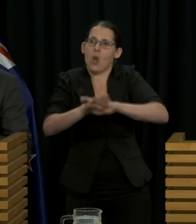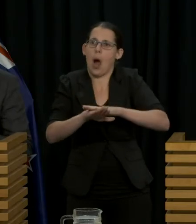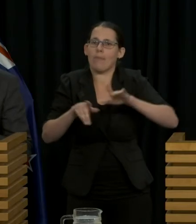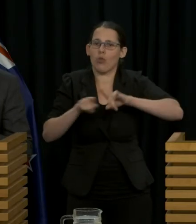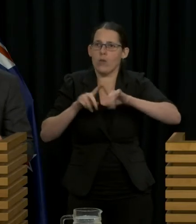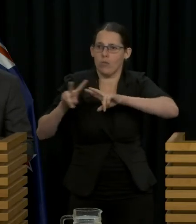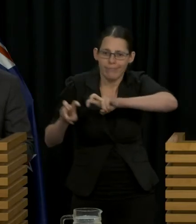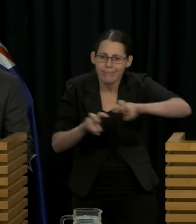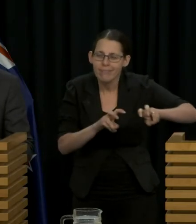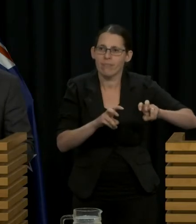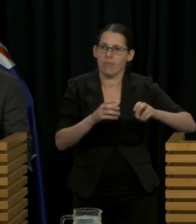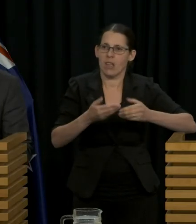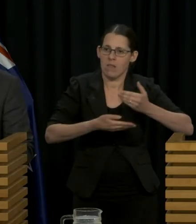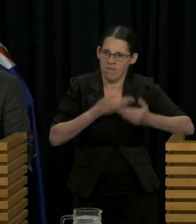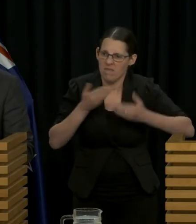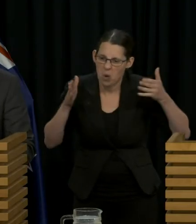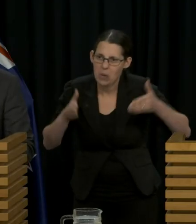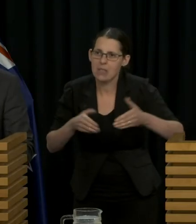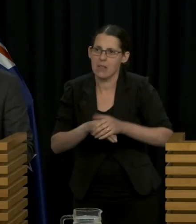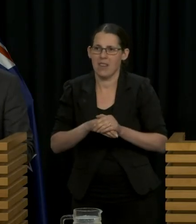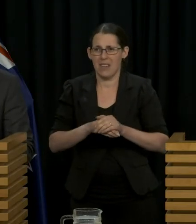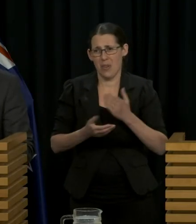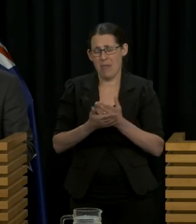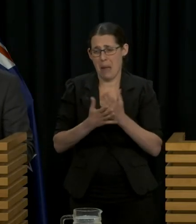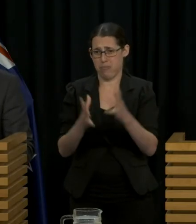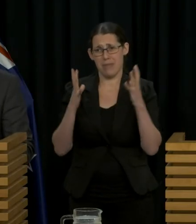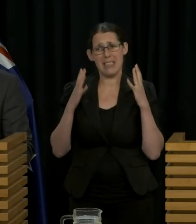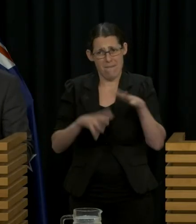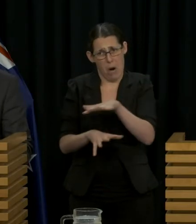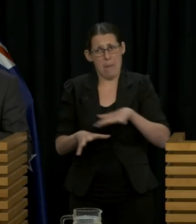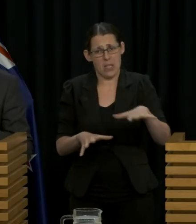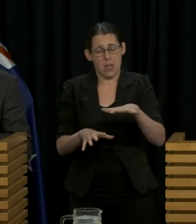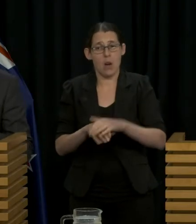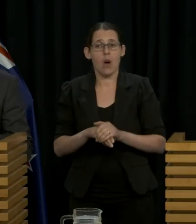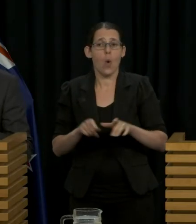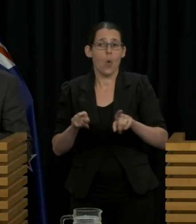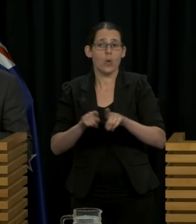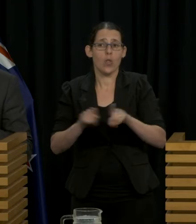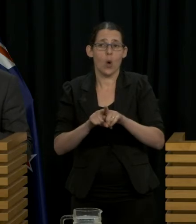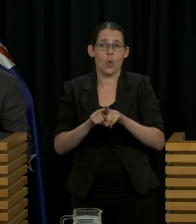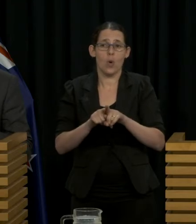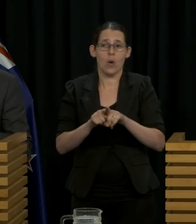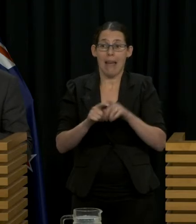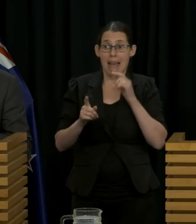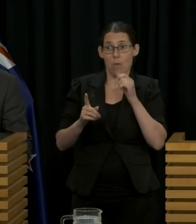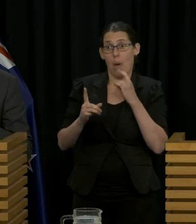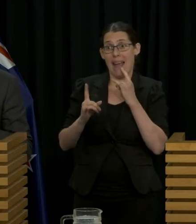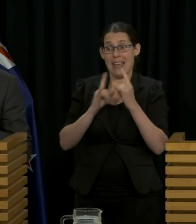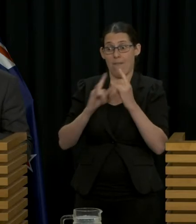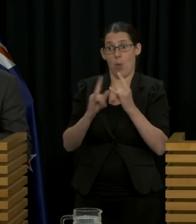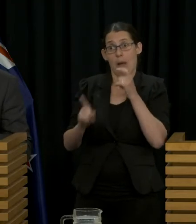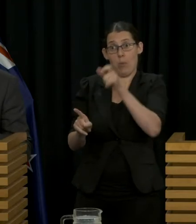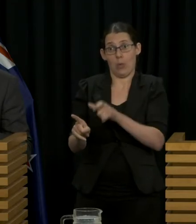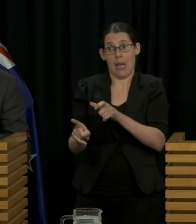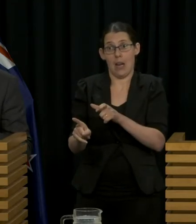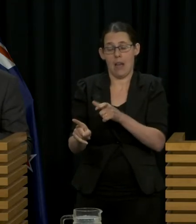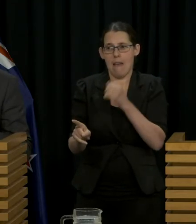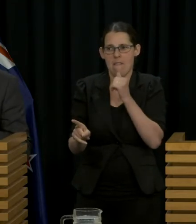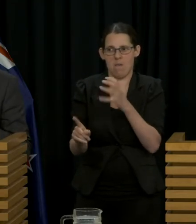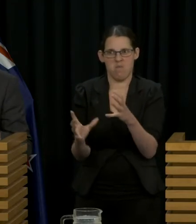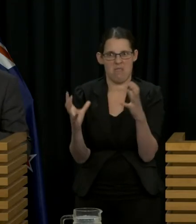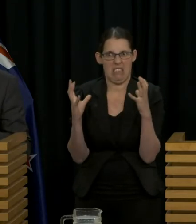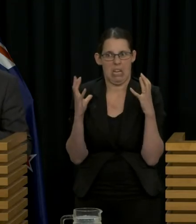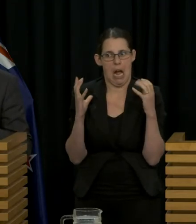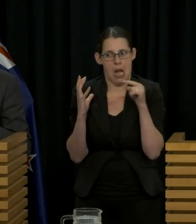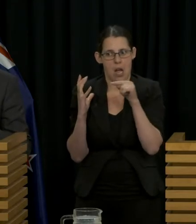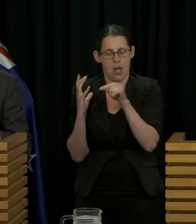information in a fairly pressured environment. And we have to bear in mind that the more you put someone under pressure, if you're interviewing them, the less likely they are to be able to